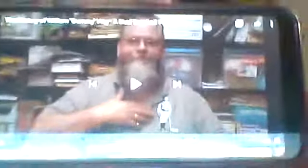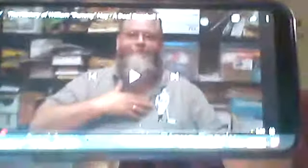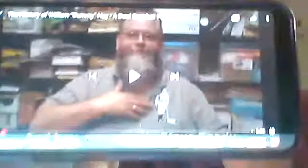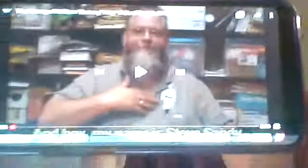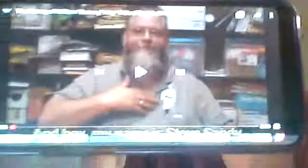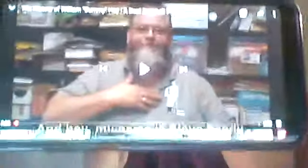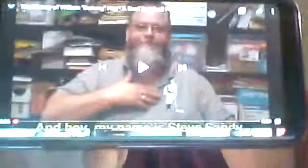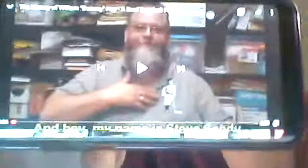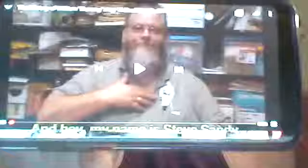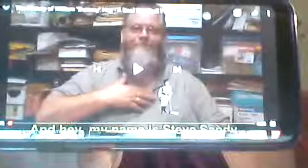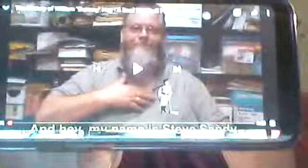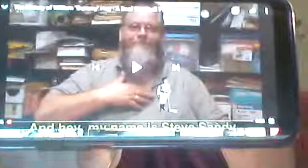Okay, buddy, you gotta stop bumping me.